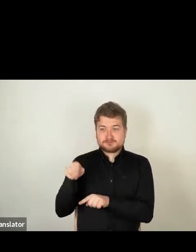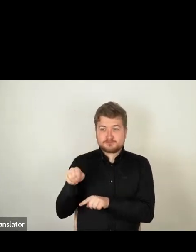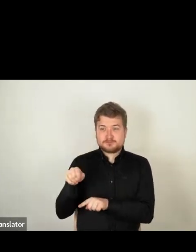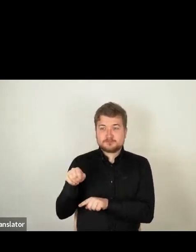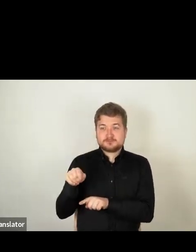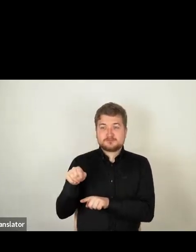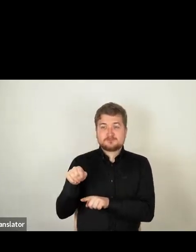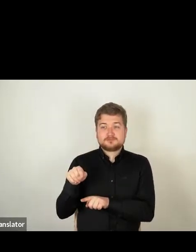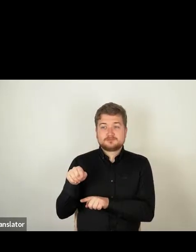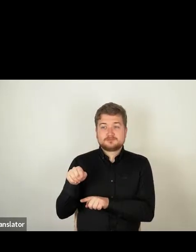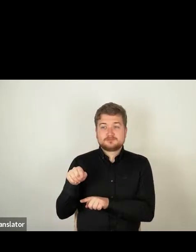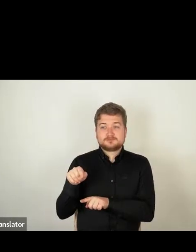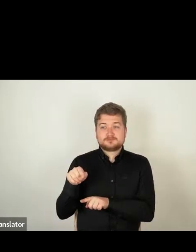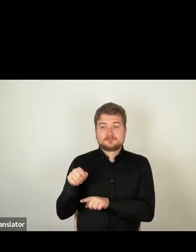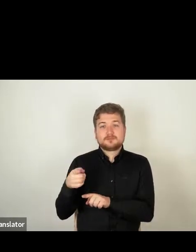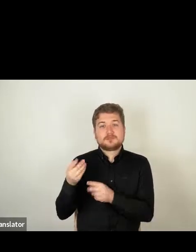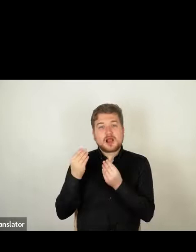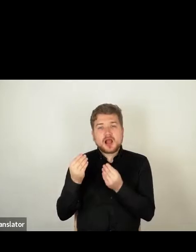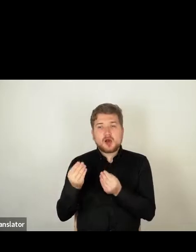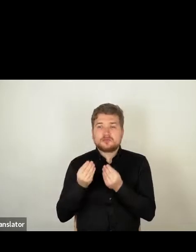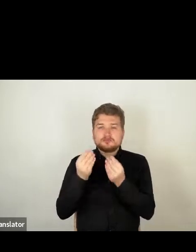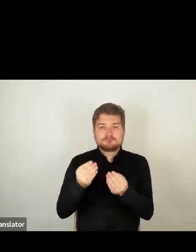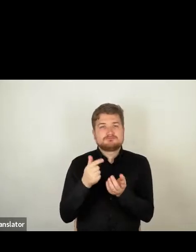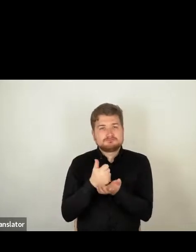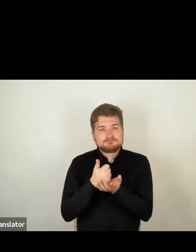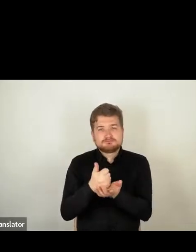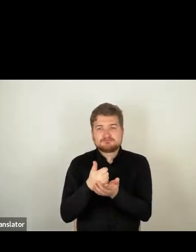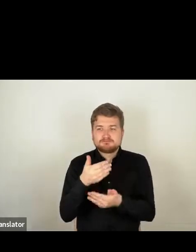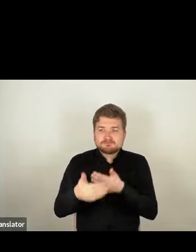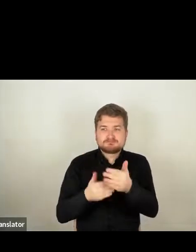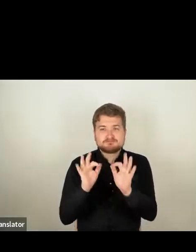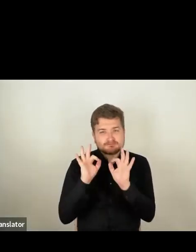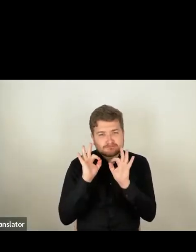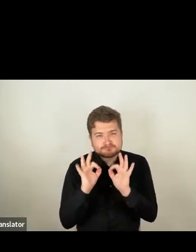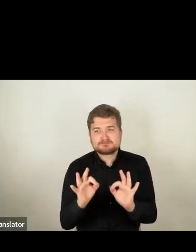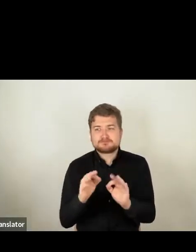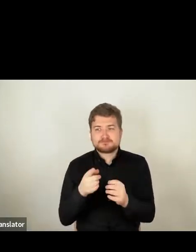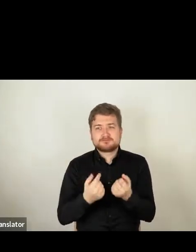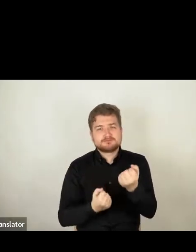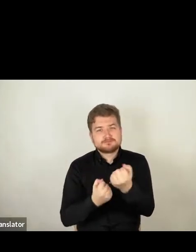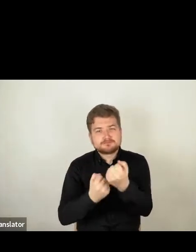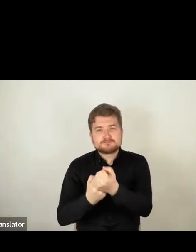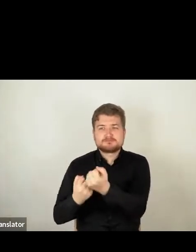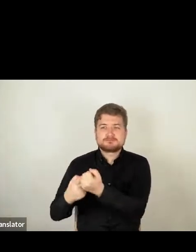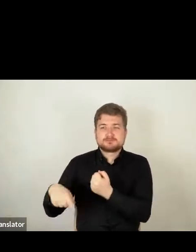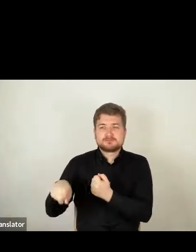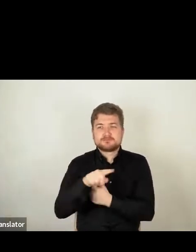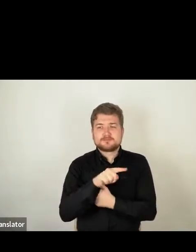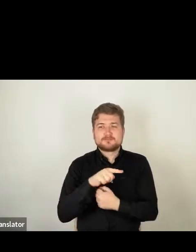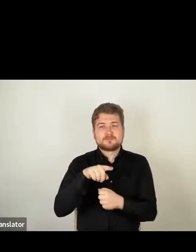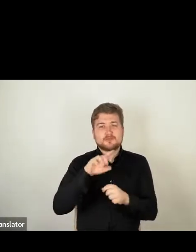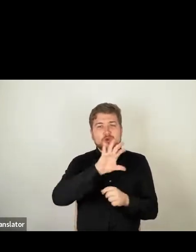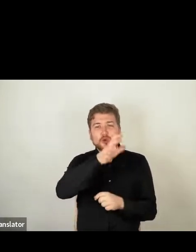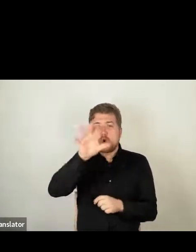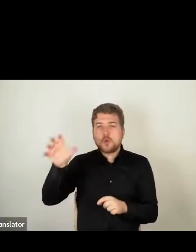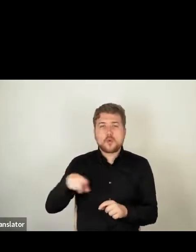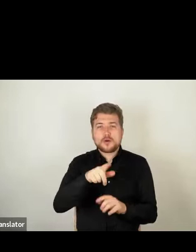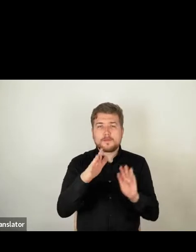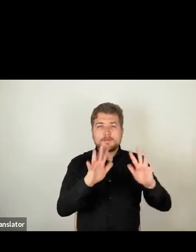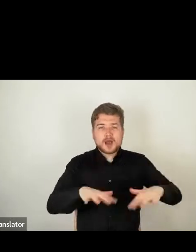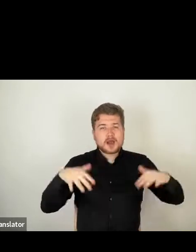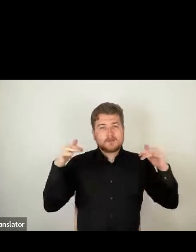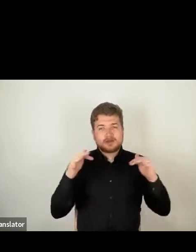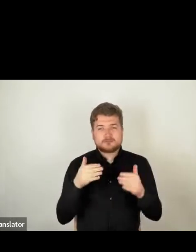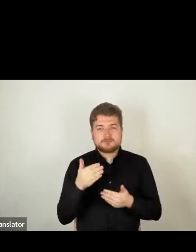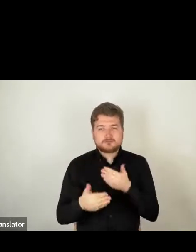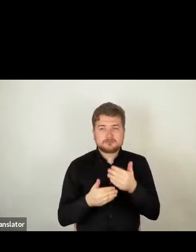product to support their parliaments in becoming more gender sensitive. I hope my friends at